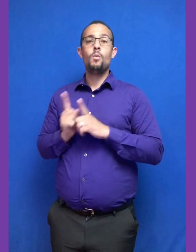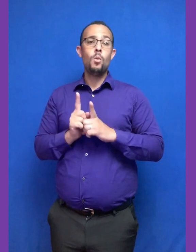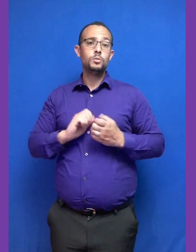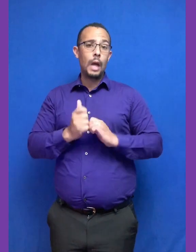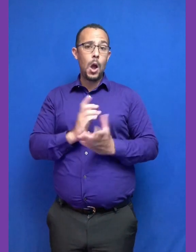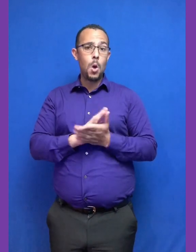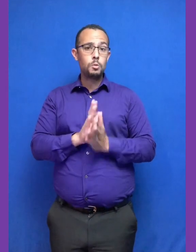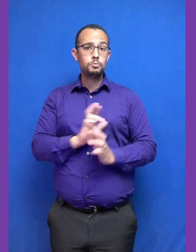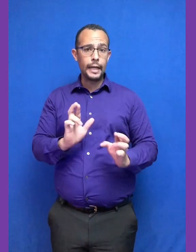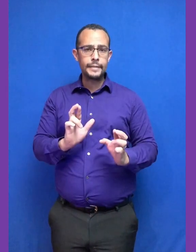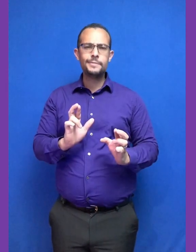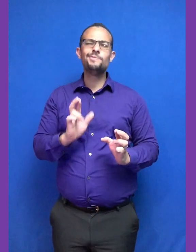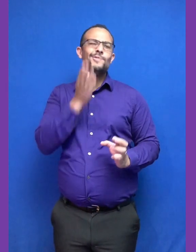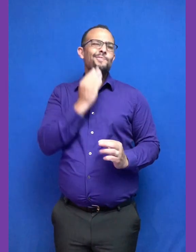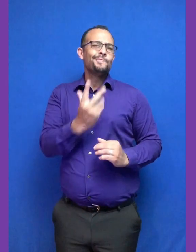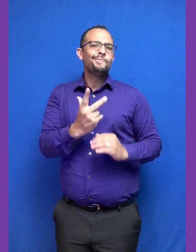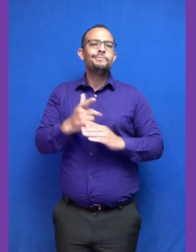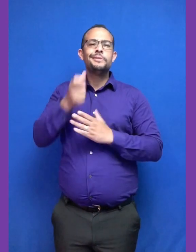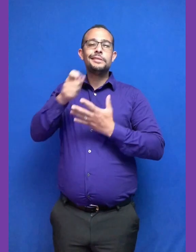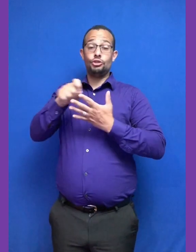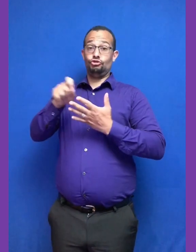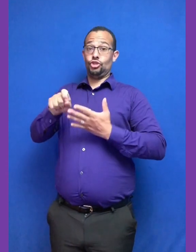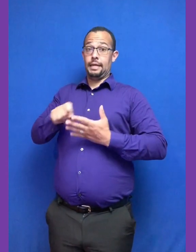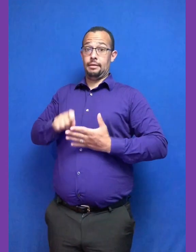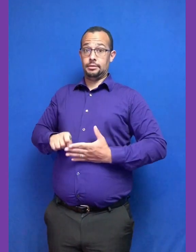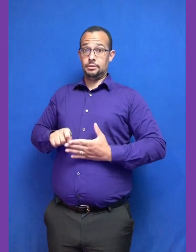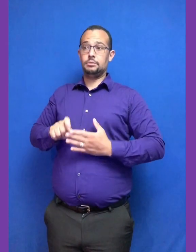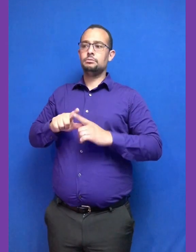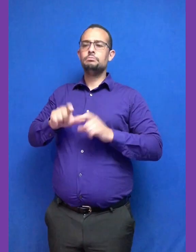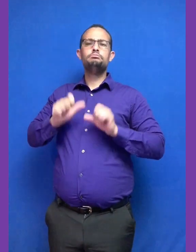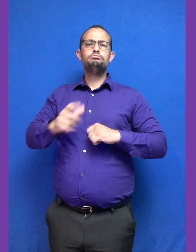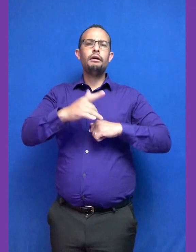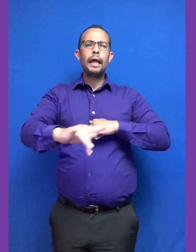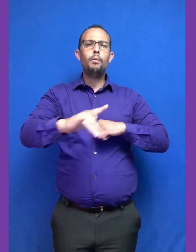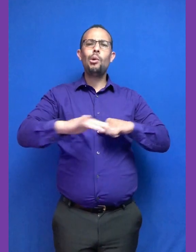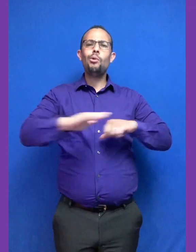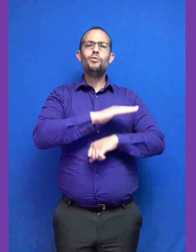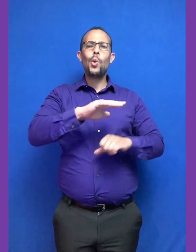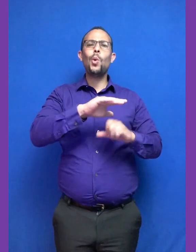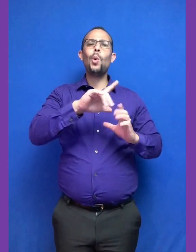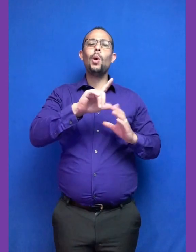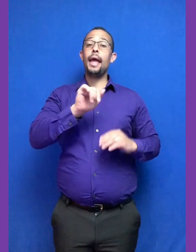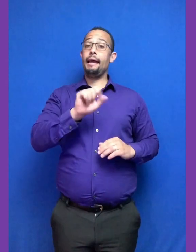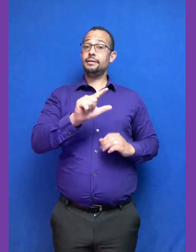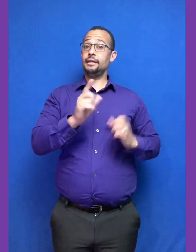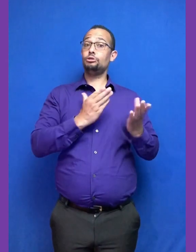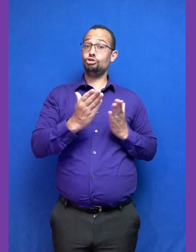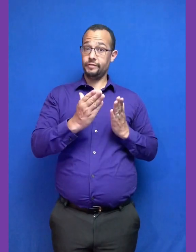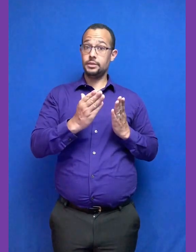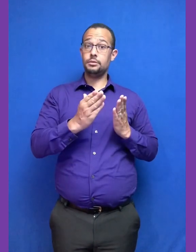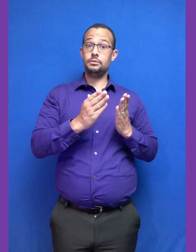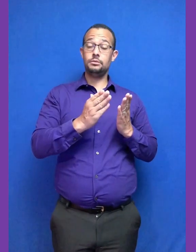Additionally, these checklists can be found within the full pamphlet. The ASL Services printed